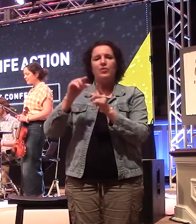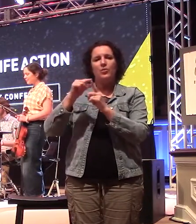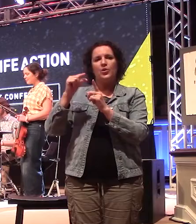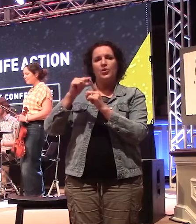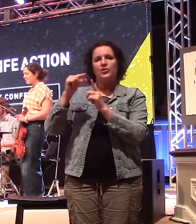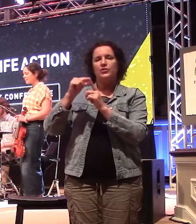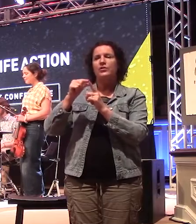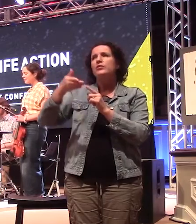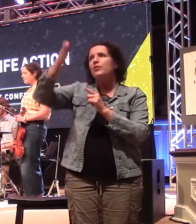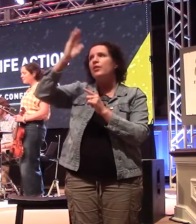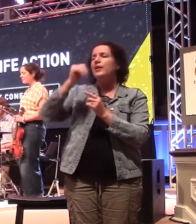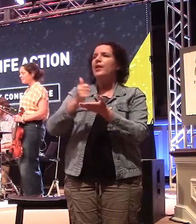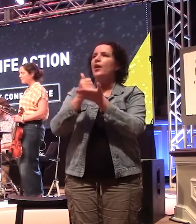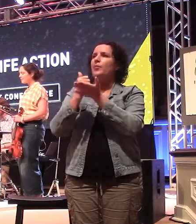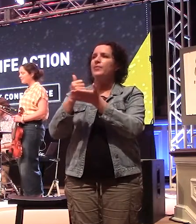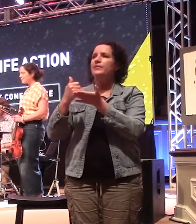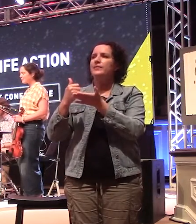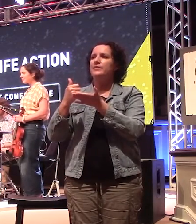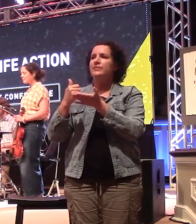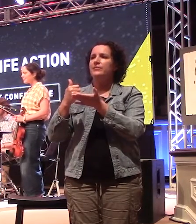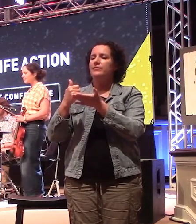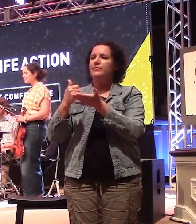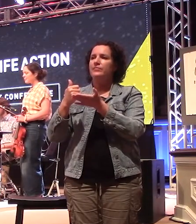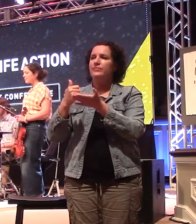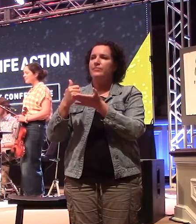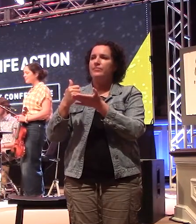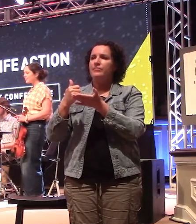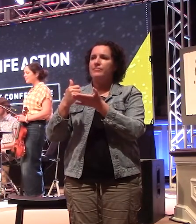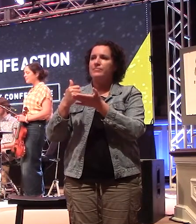So God, help us in our unbelief.